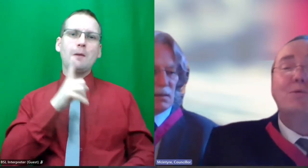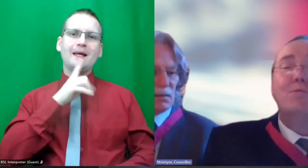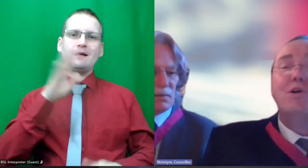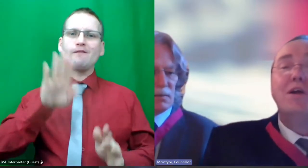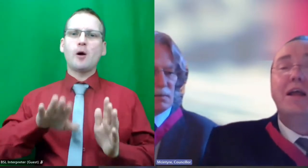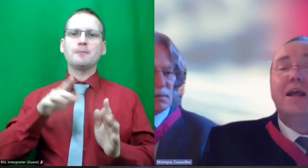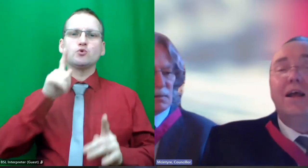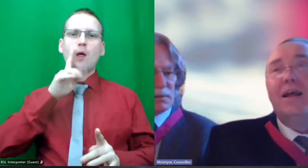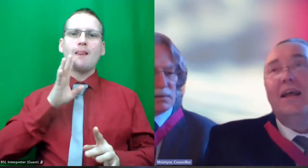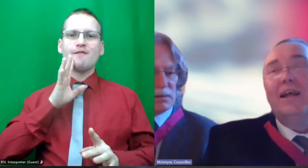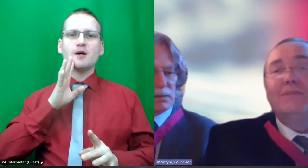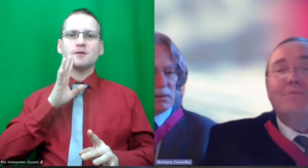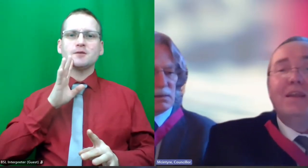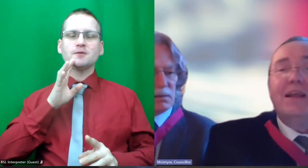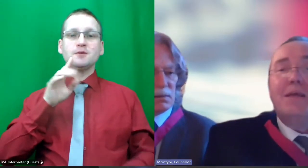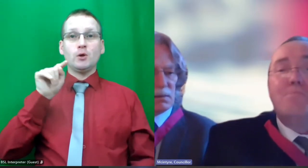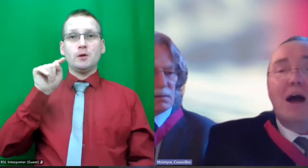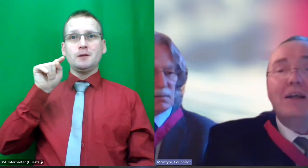who were